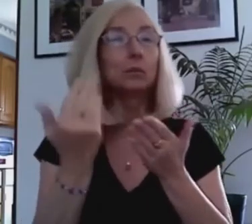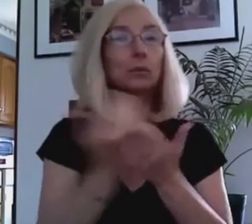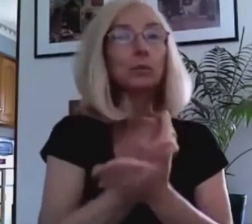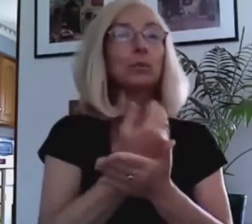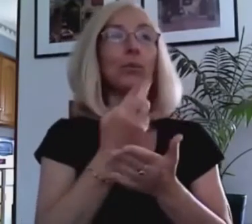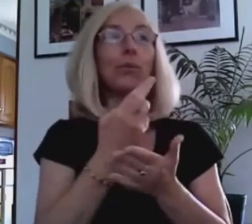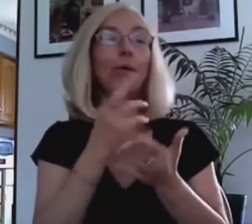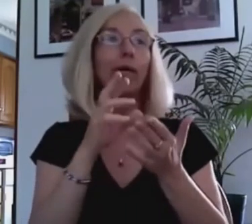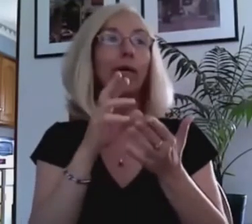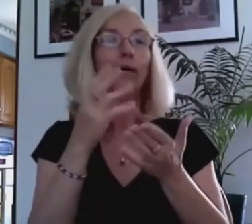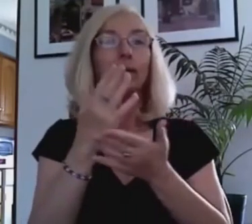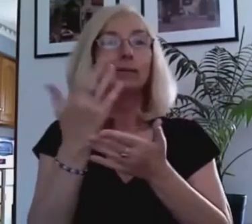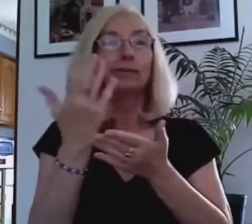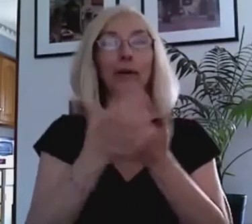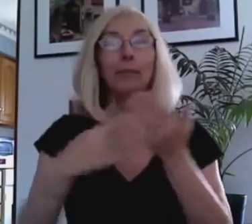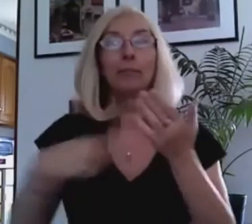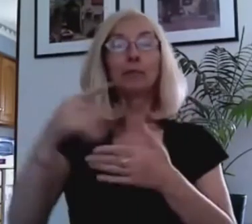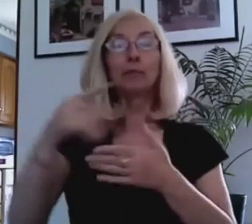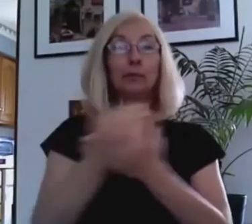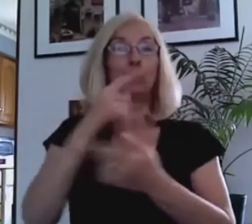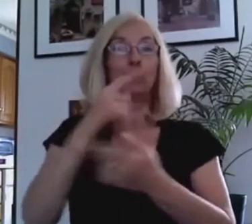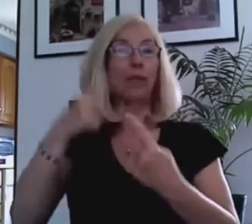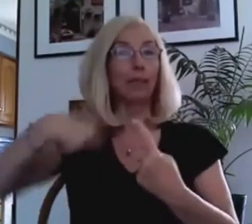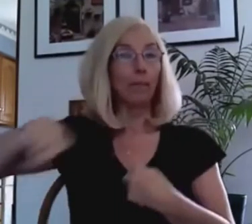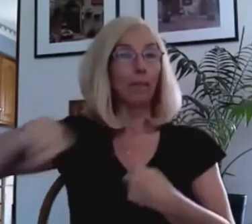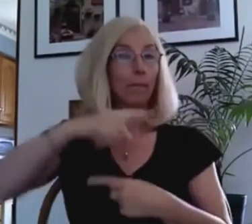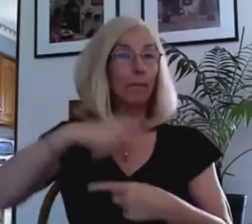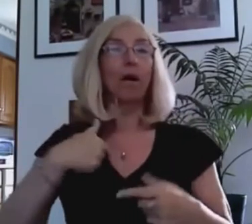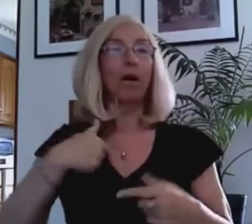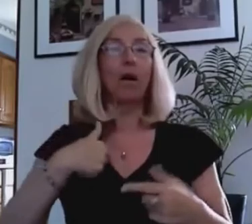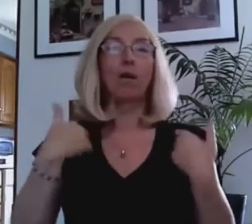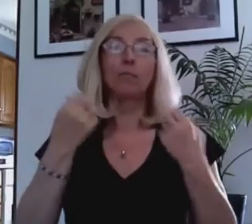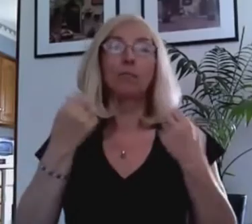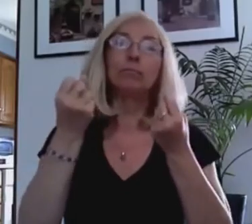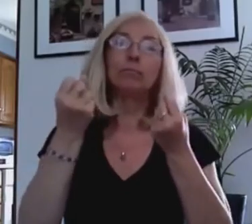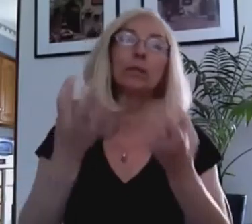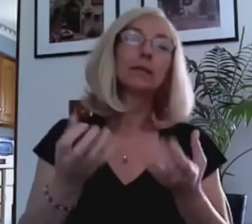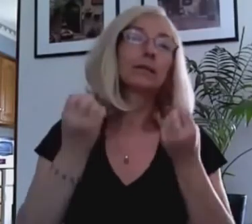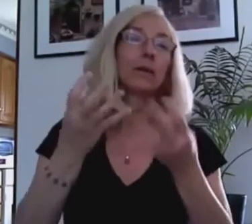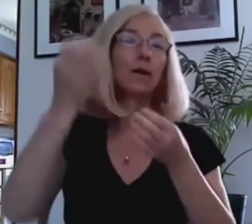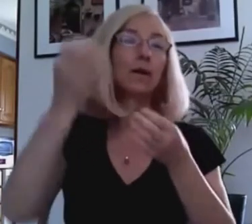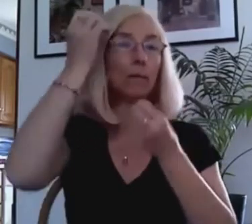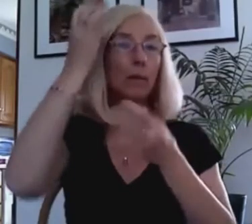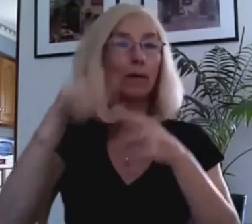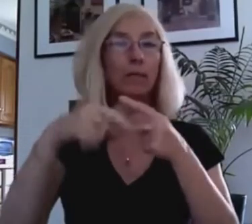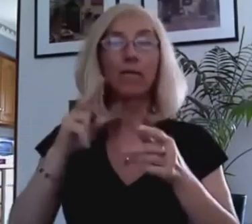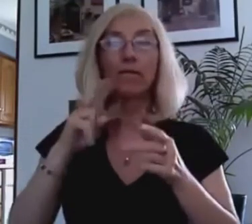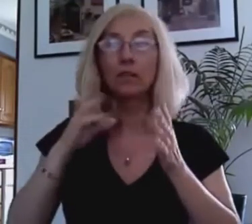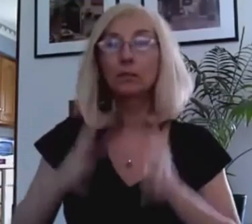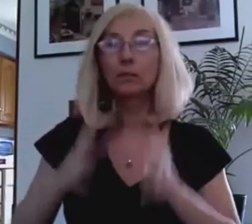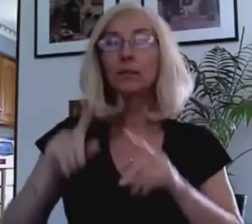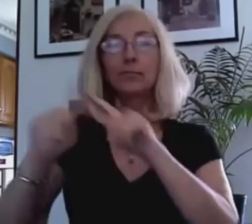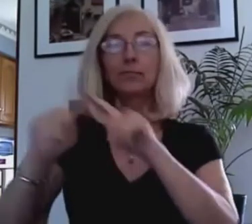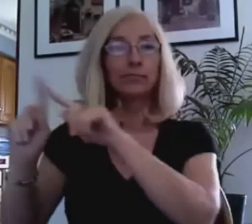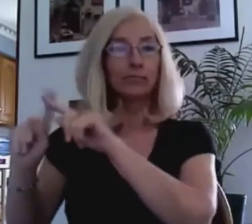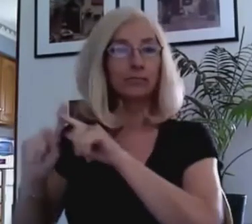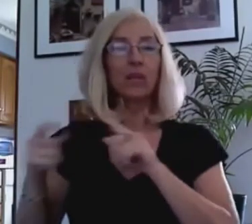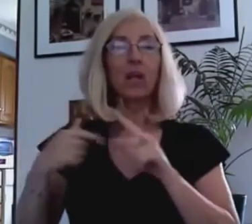related to vegetarianism. I'm really excited about this, and I want to learn more because I'm new at this too.